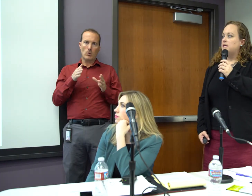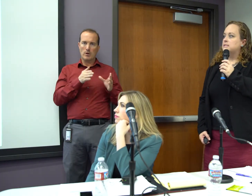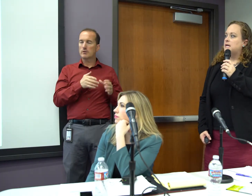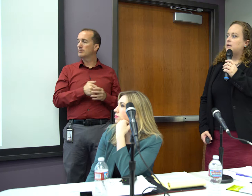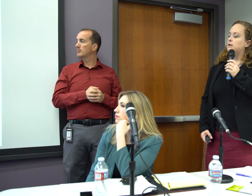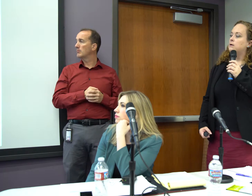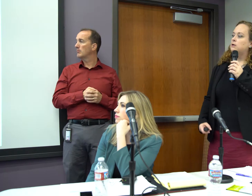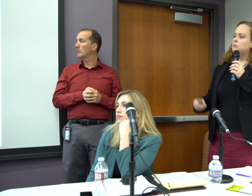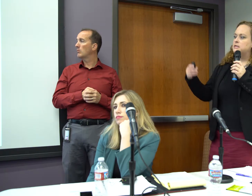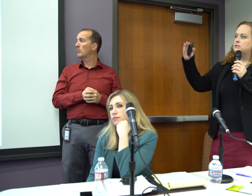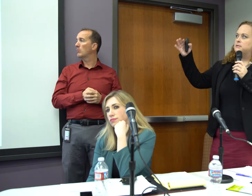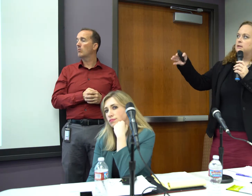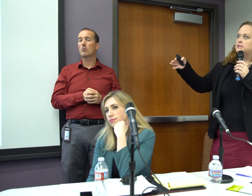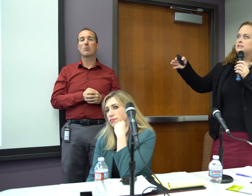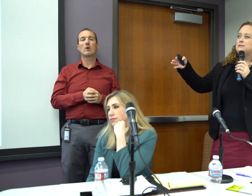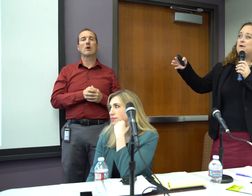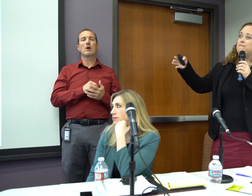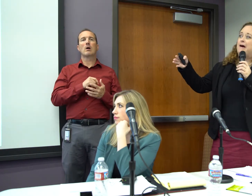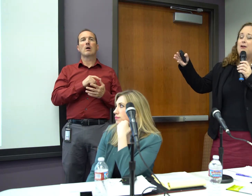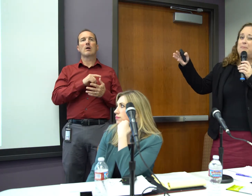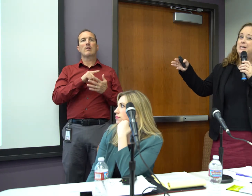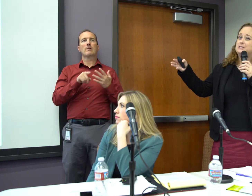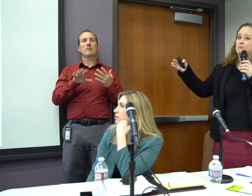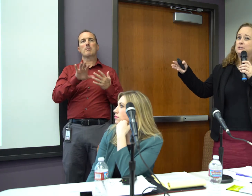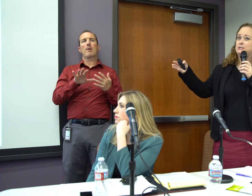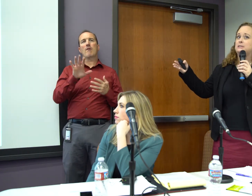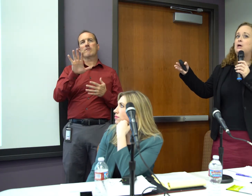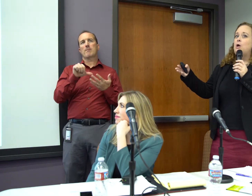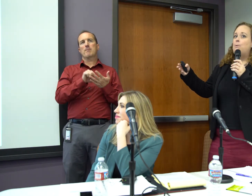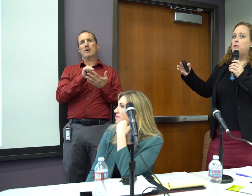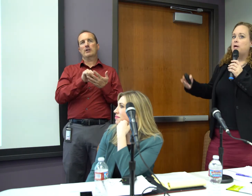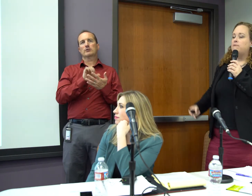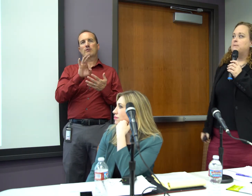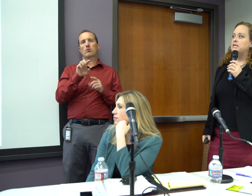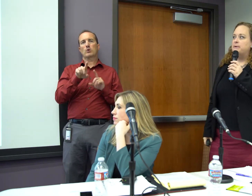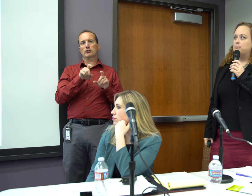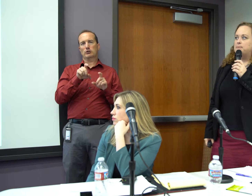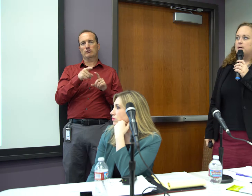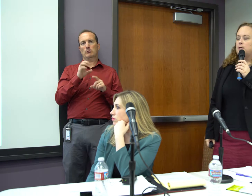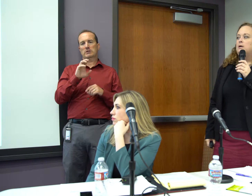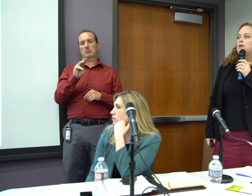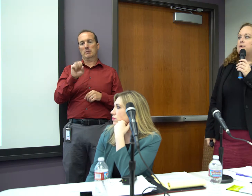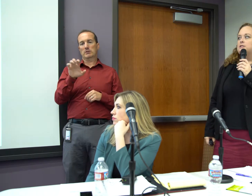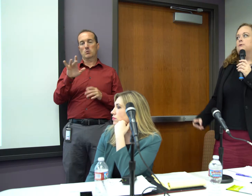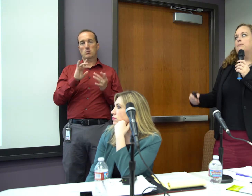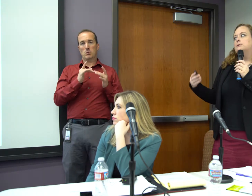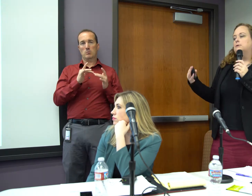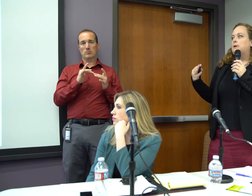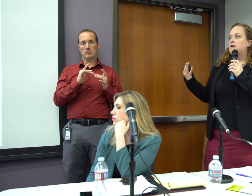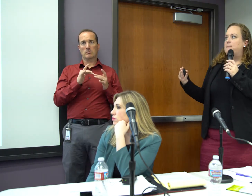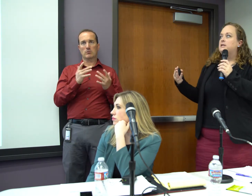One of the things that, these are some of the selection. This is about 5 pages of questions when you look at it from the CMS website. So I